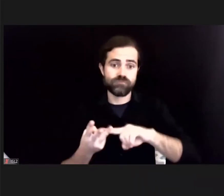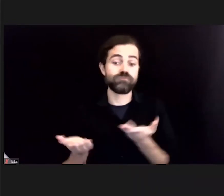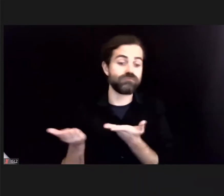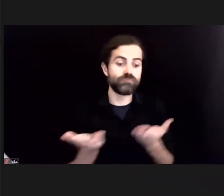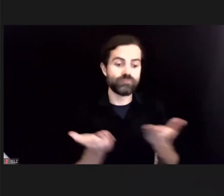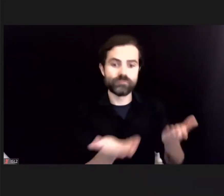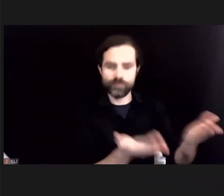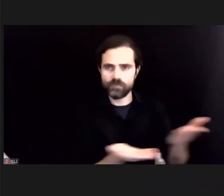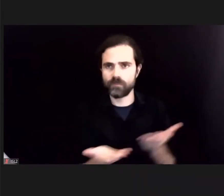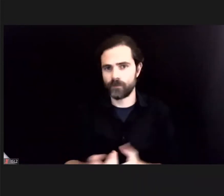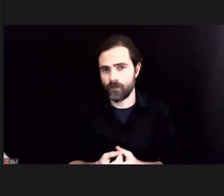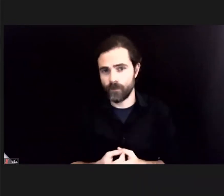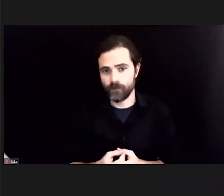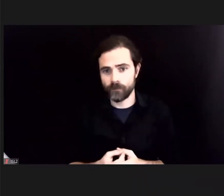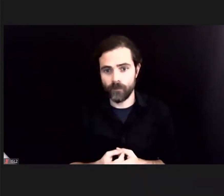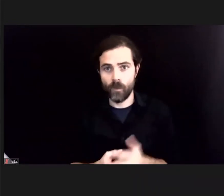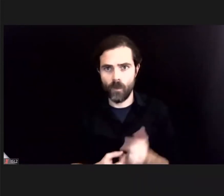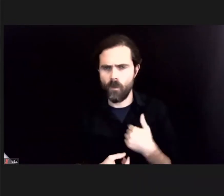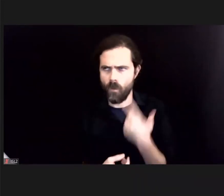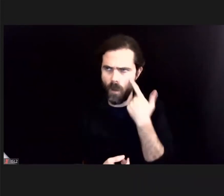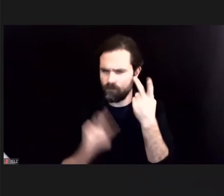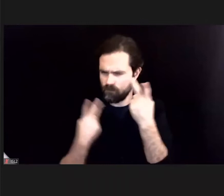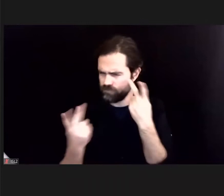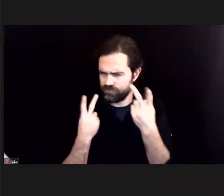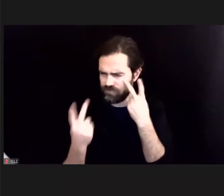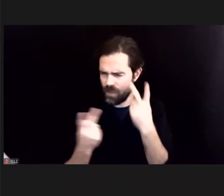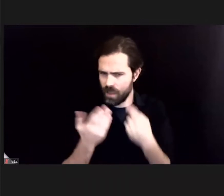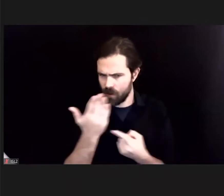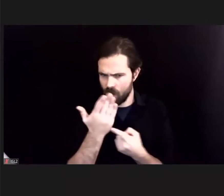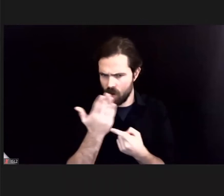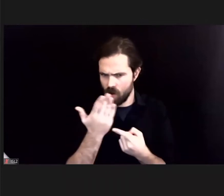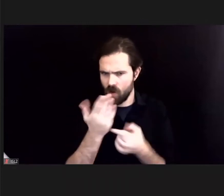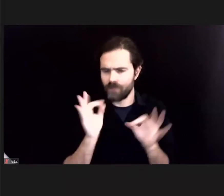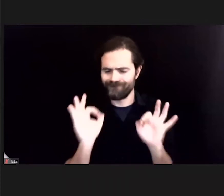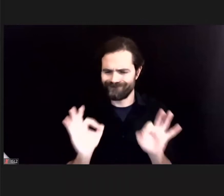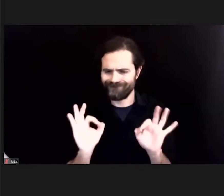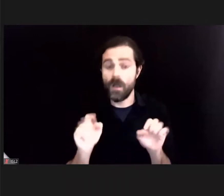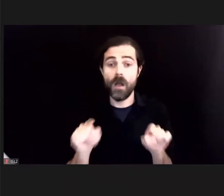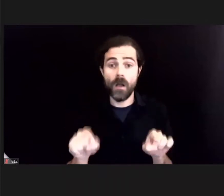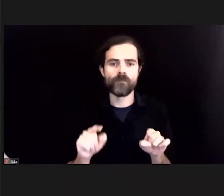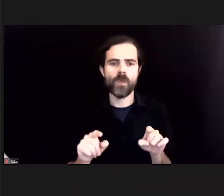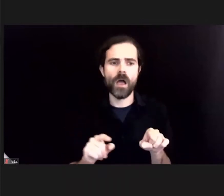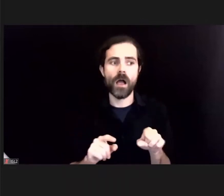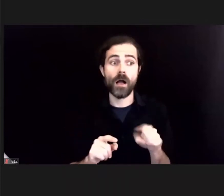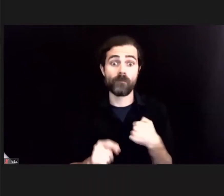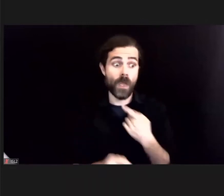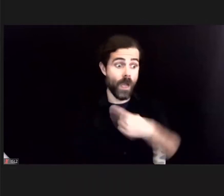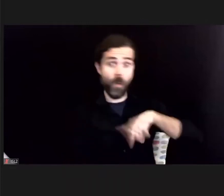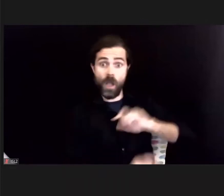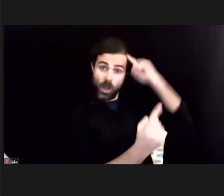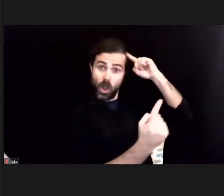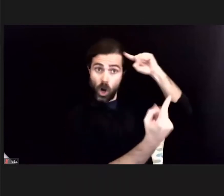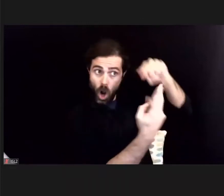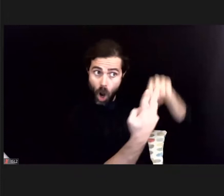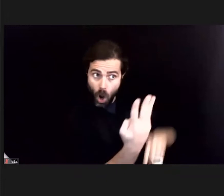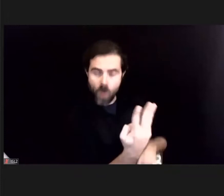we recognize that technology and accessibility represent a great resource for the achievement of these goals, and pursuing innovation to